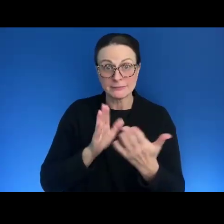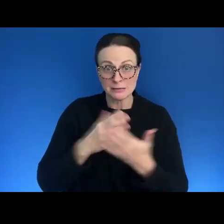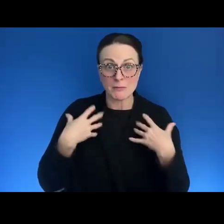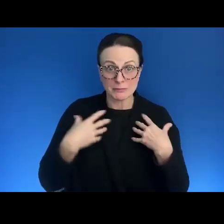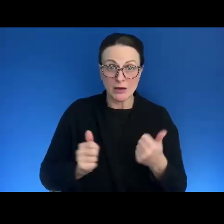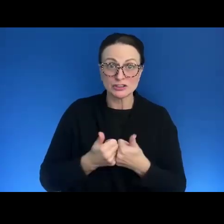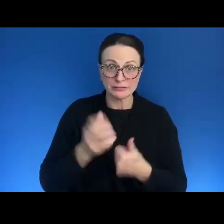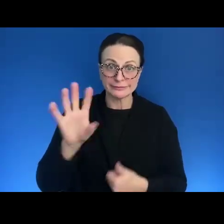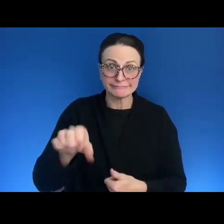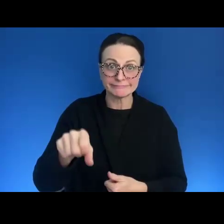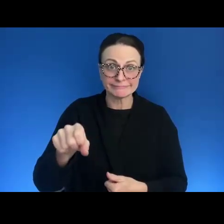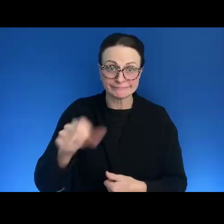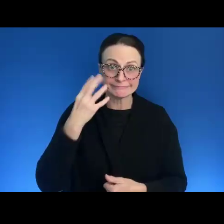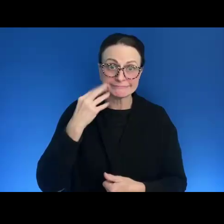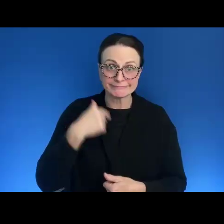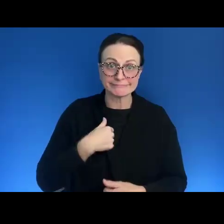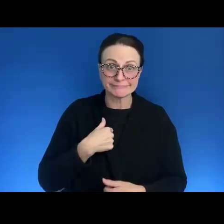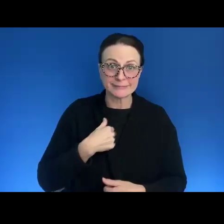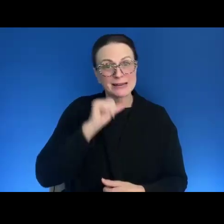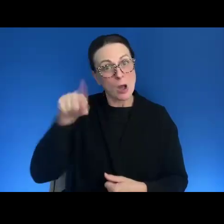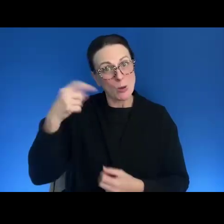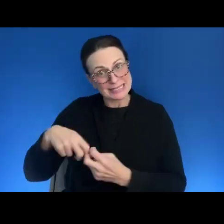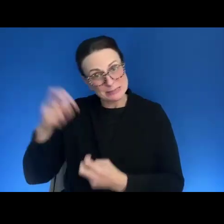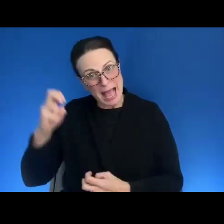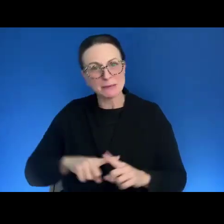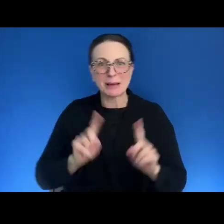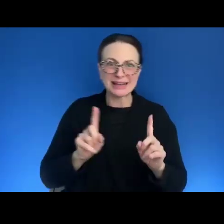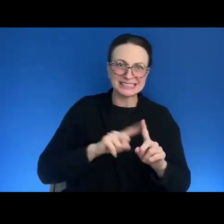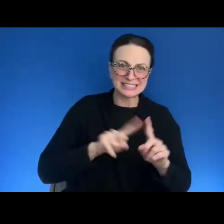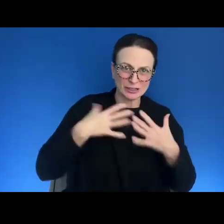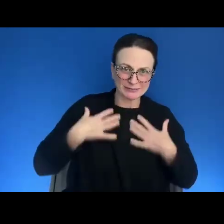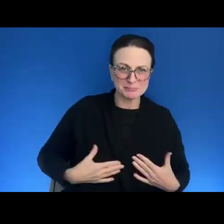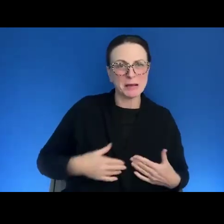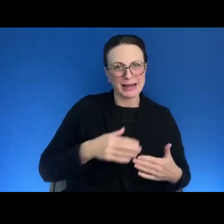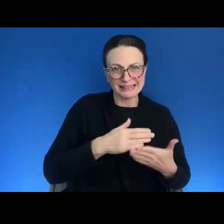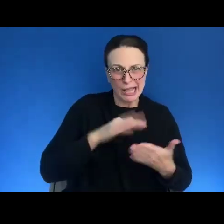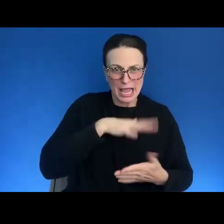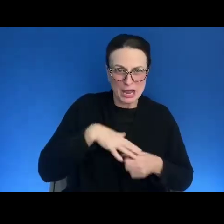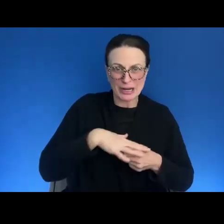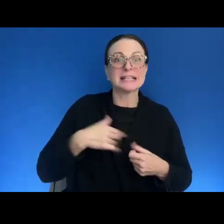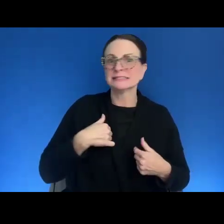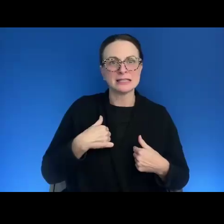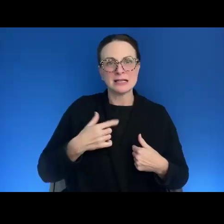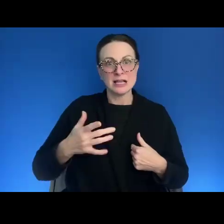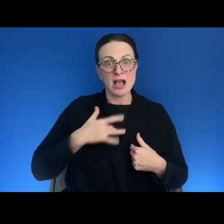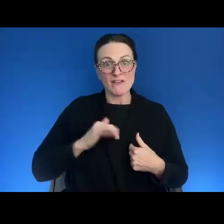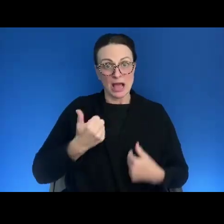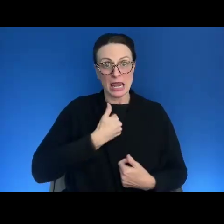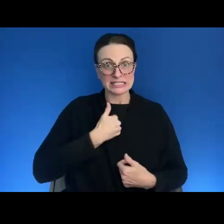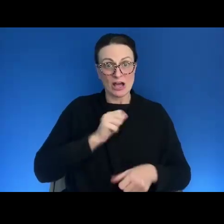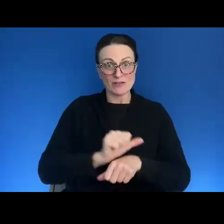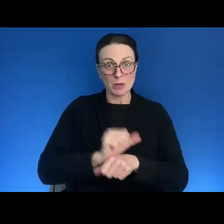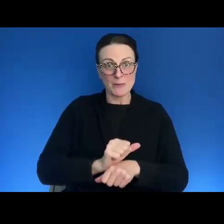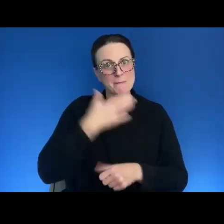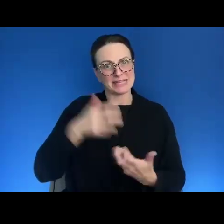health challenges, not just the spine, but different areas of my body. I felt like self-employment was the best